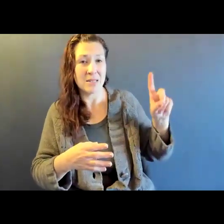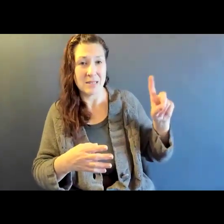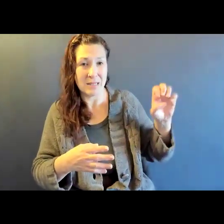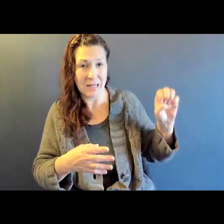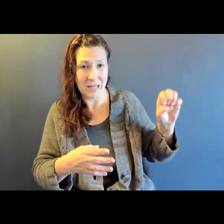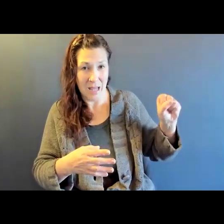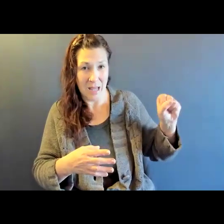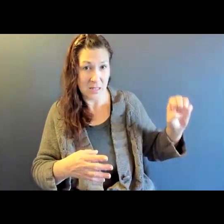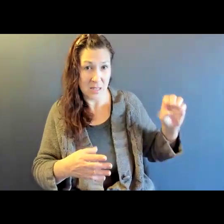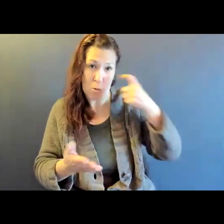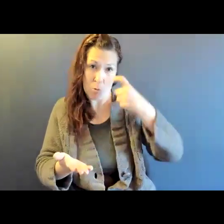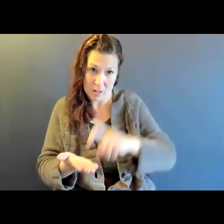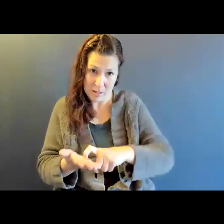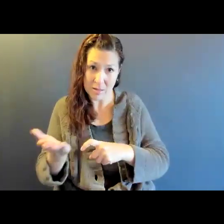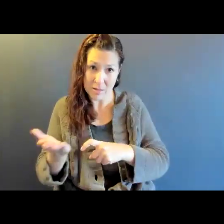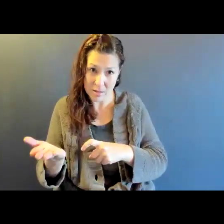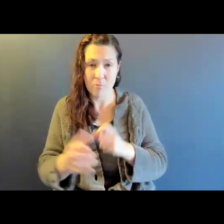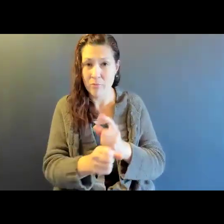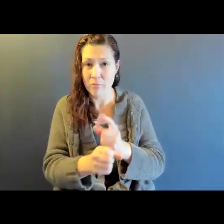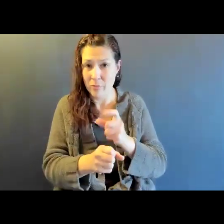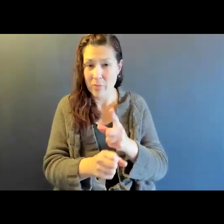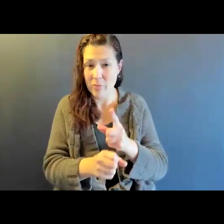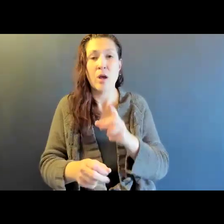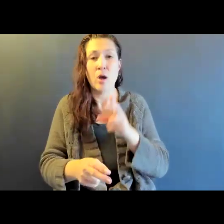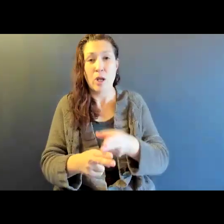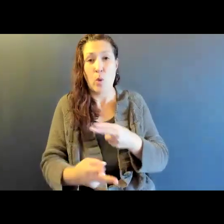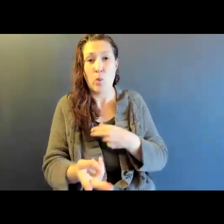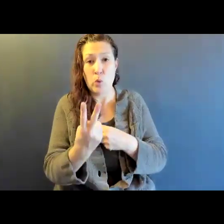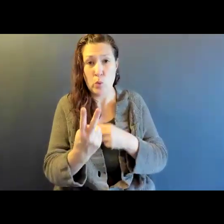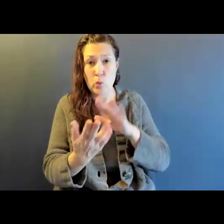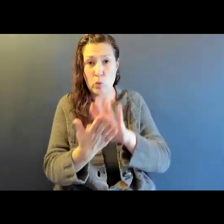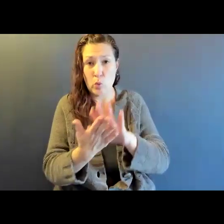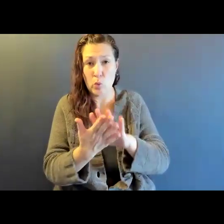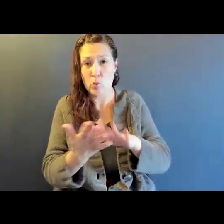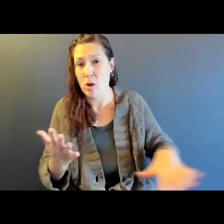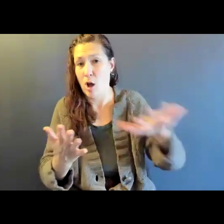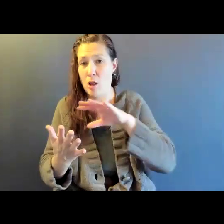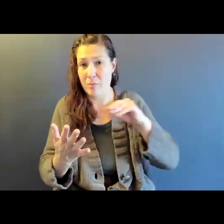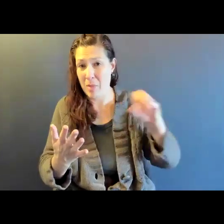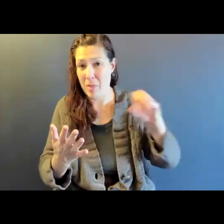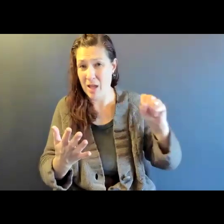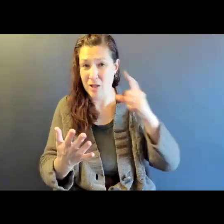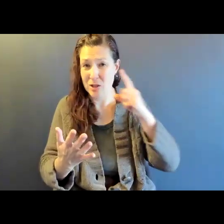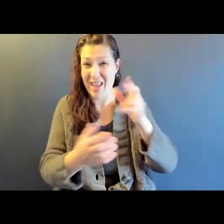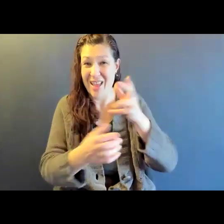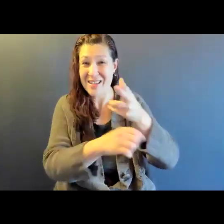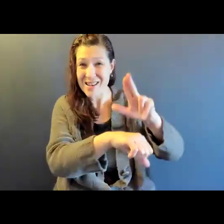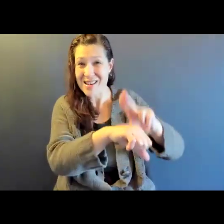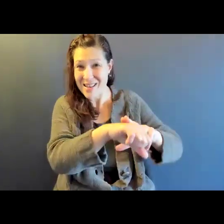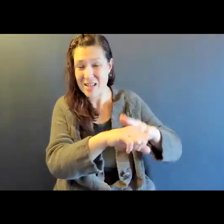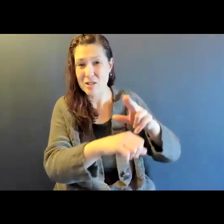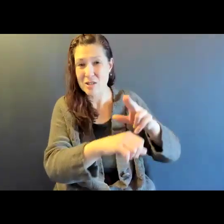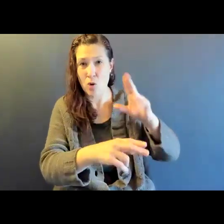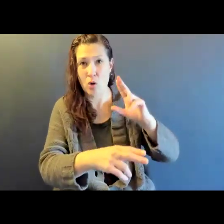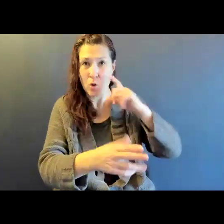DESE. Each year, DESE nominates just 2 schools across the Commonwealth for this national recognition. I'm